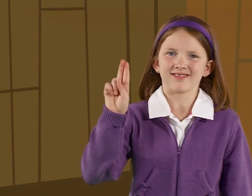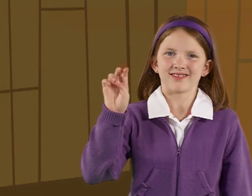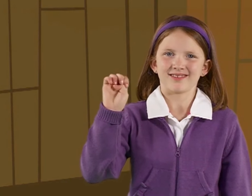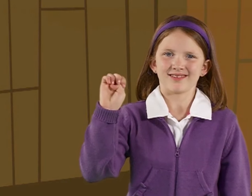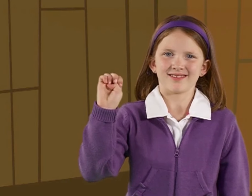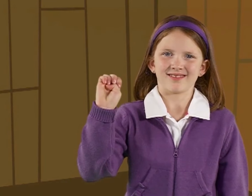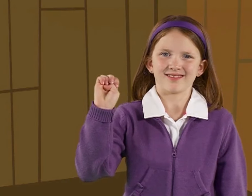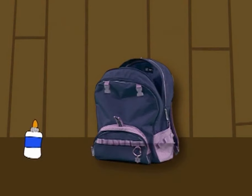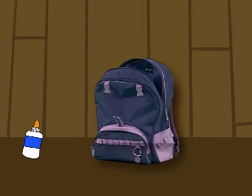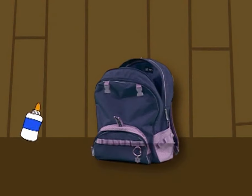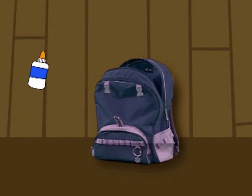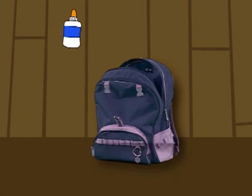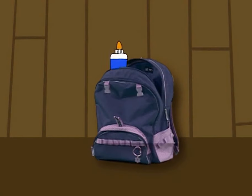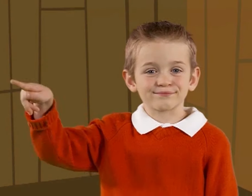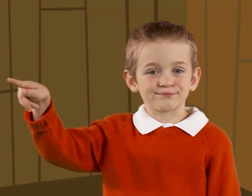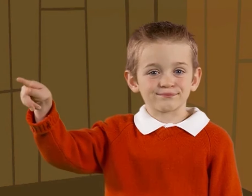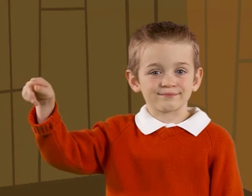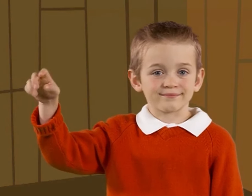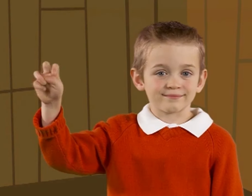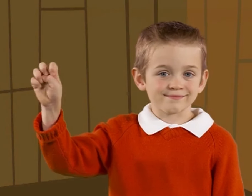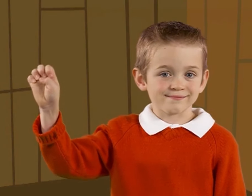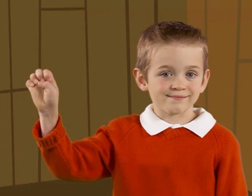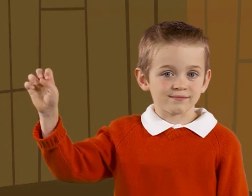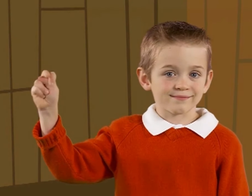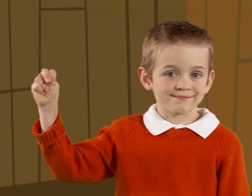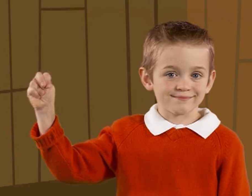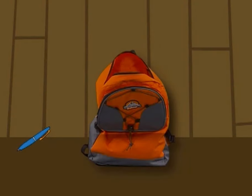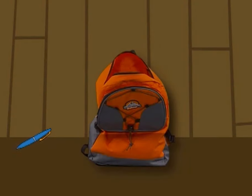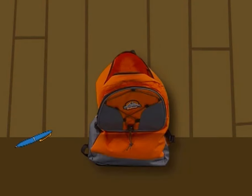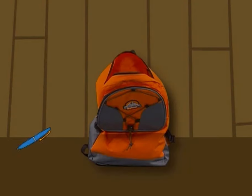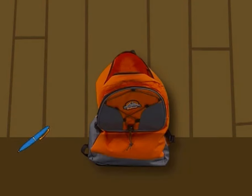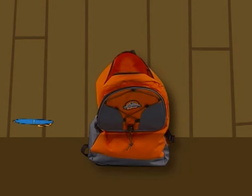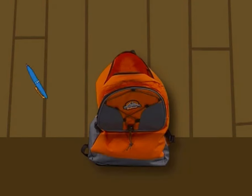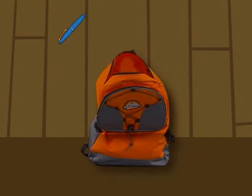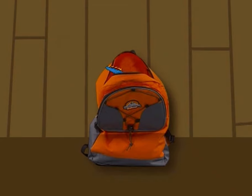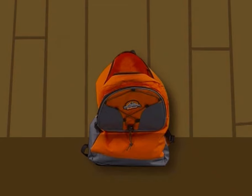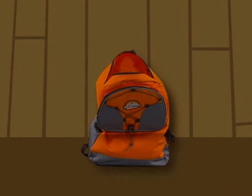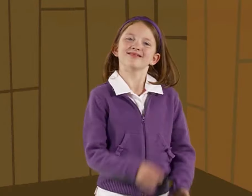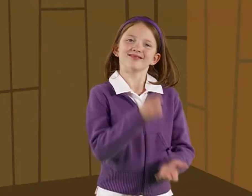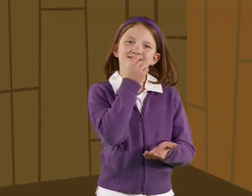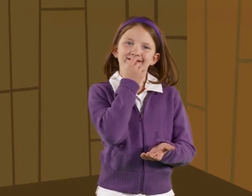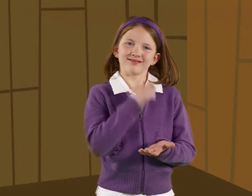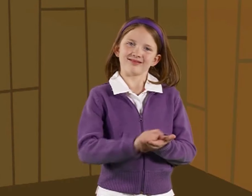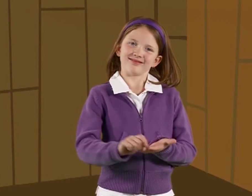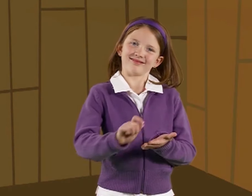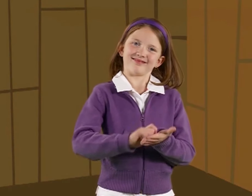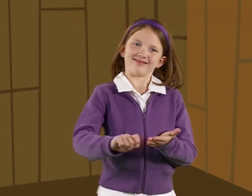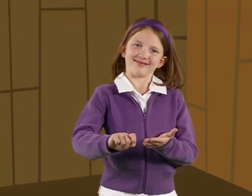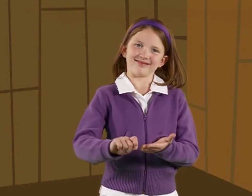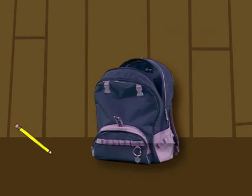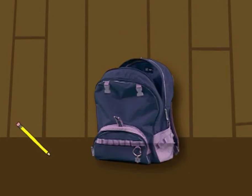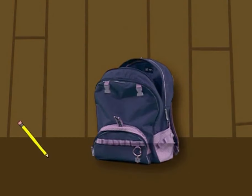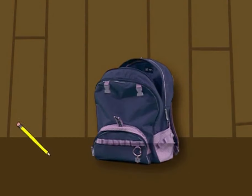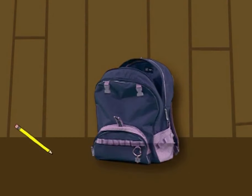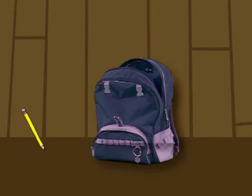glue. Glue. You've got my pens. Pens. You've got my pencils.